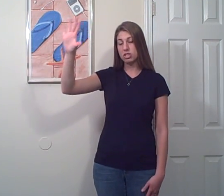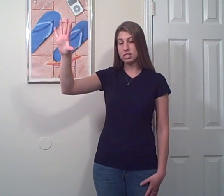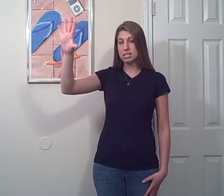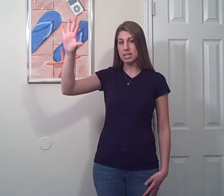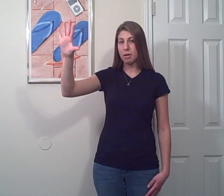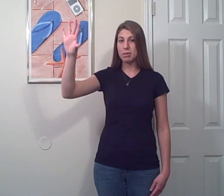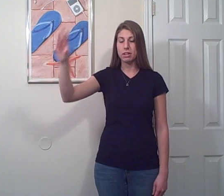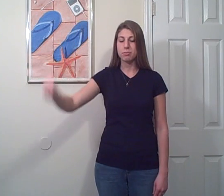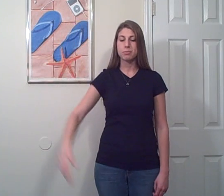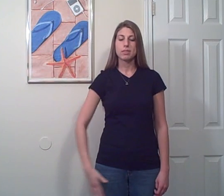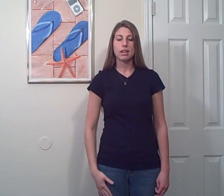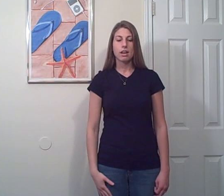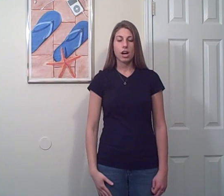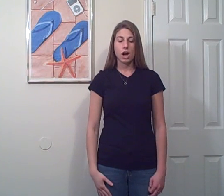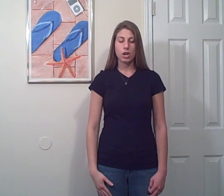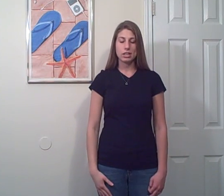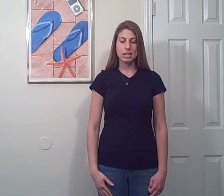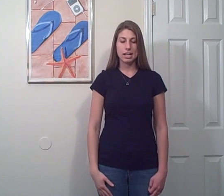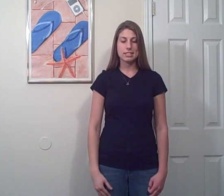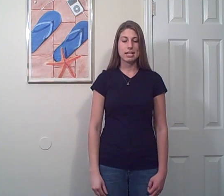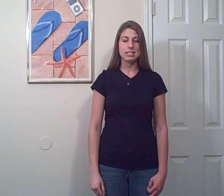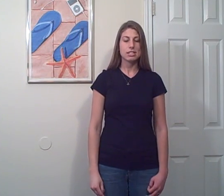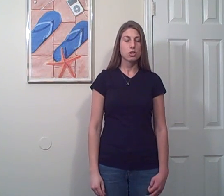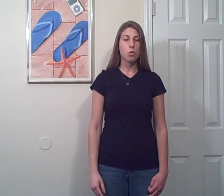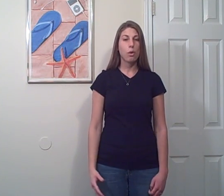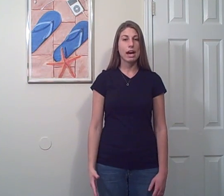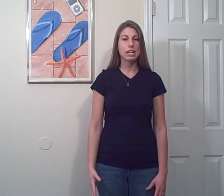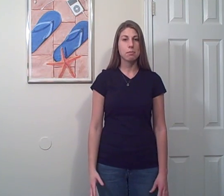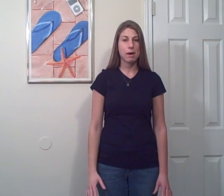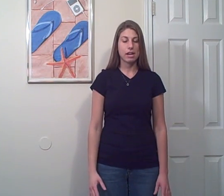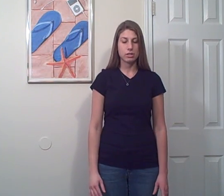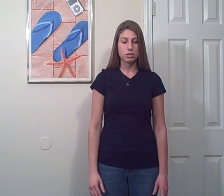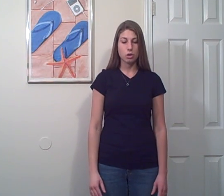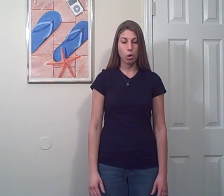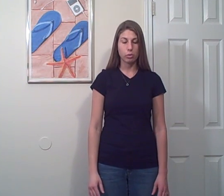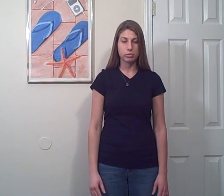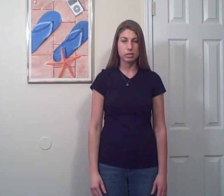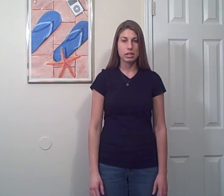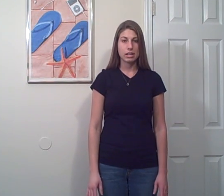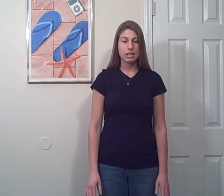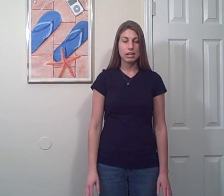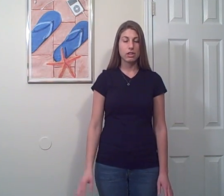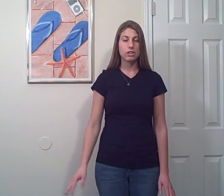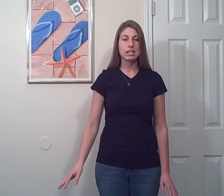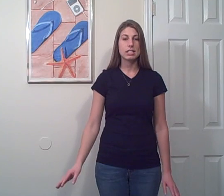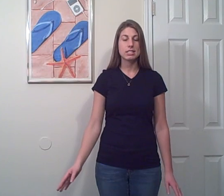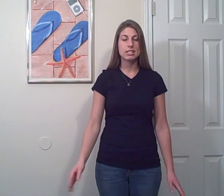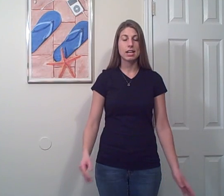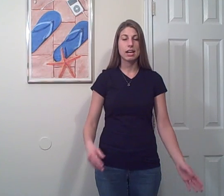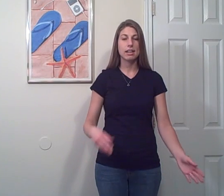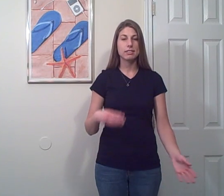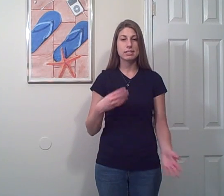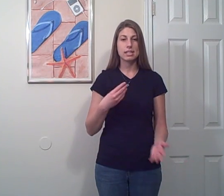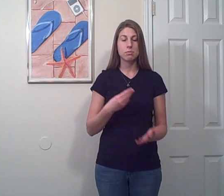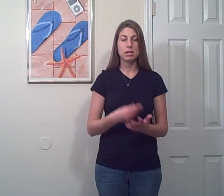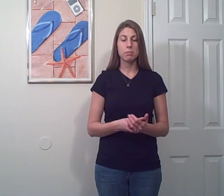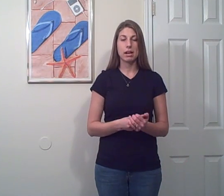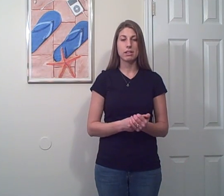Jesus up here. The next line says, quiet my soul. Here is the tidbit about